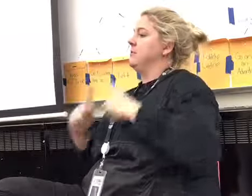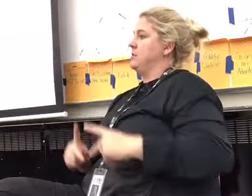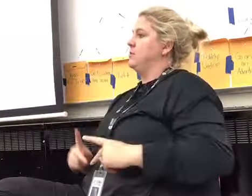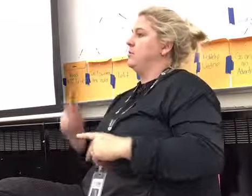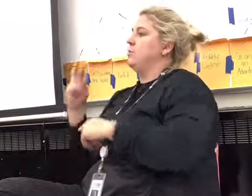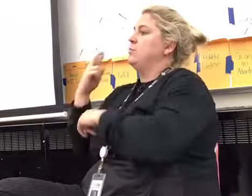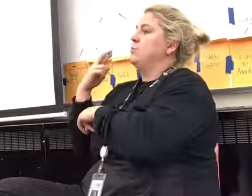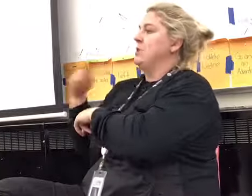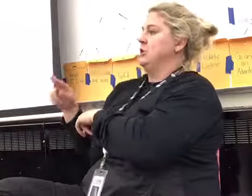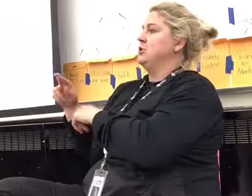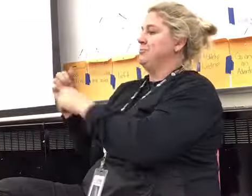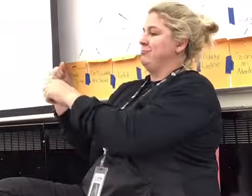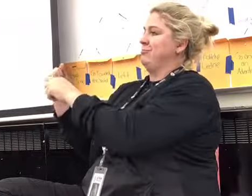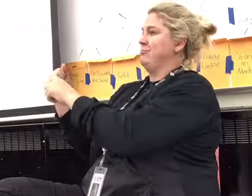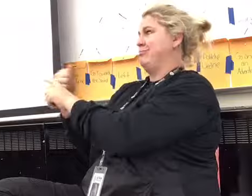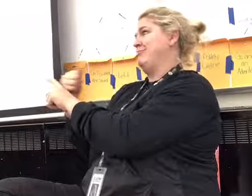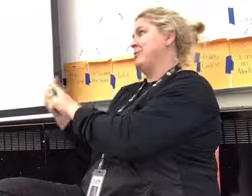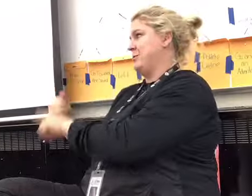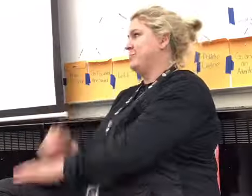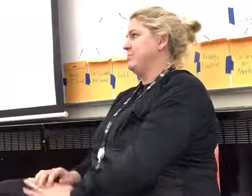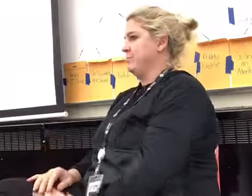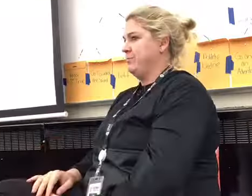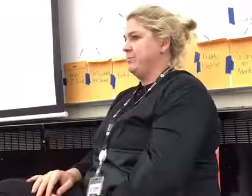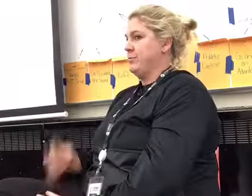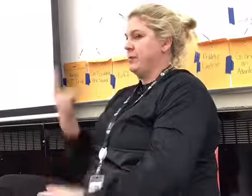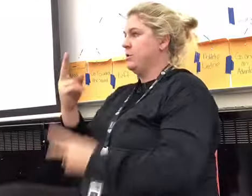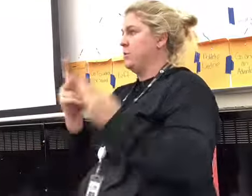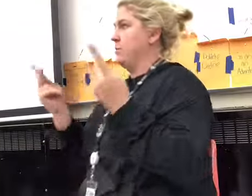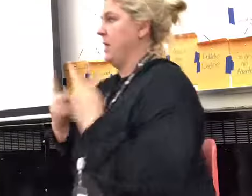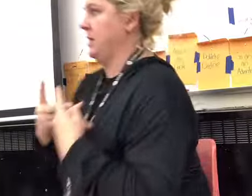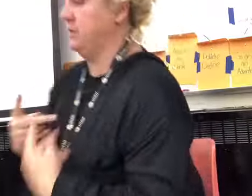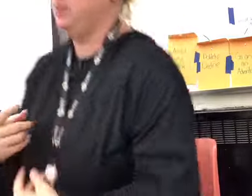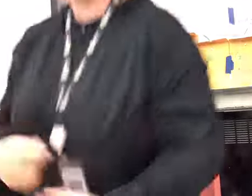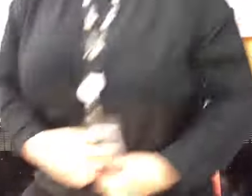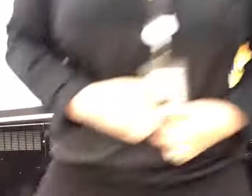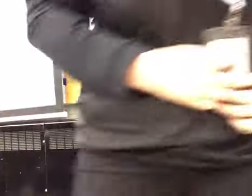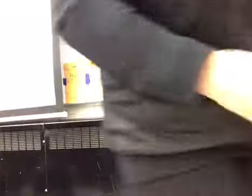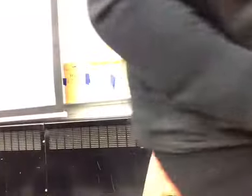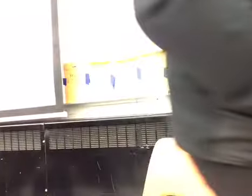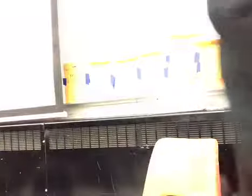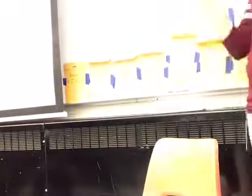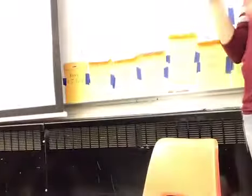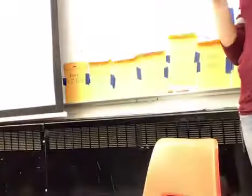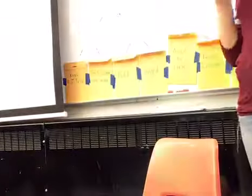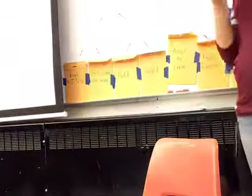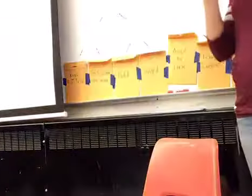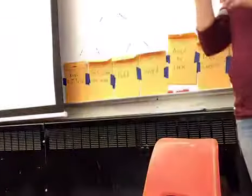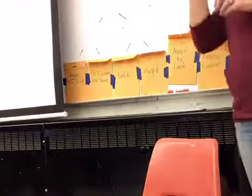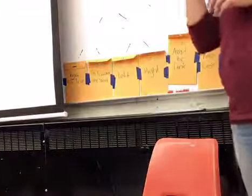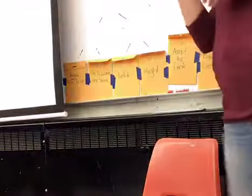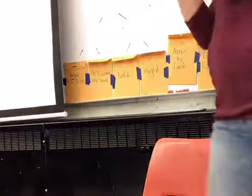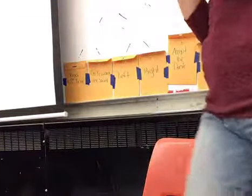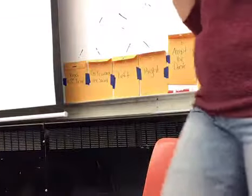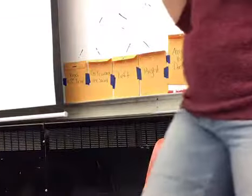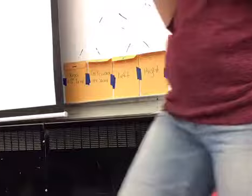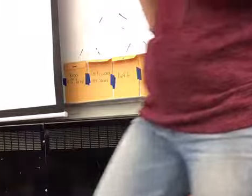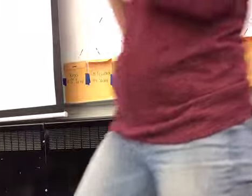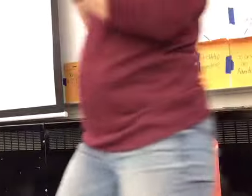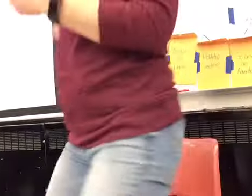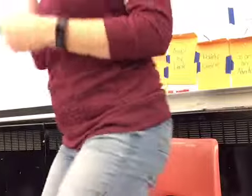persecution. Now, there are two places, one more pull factor, by the way, if you want to see right here. We talked about this before. If you will